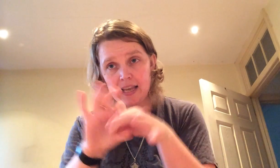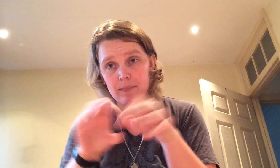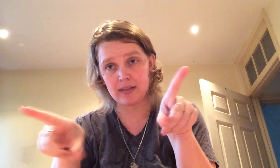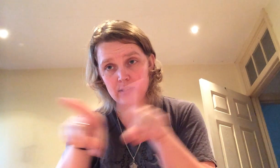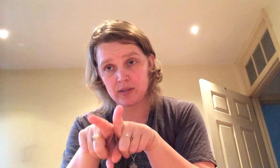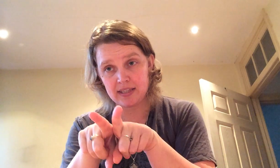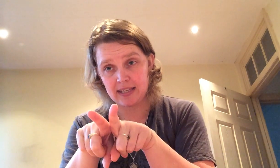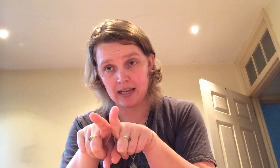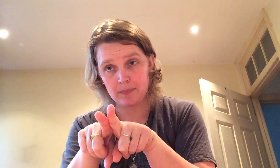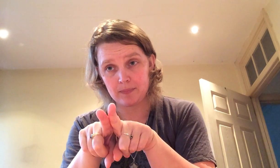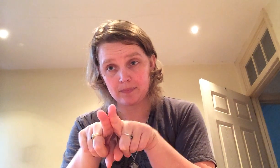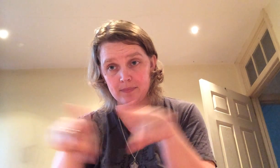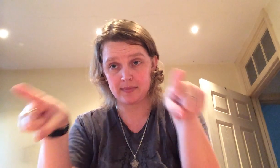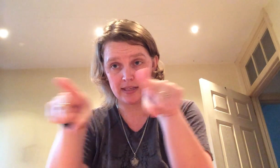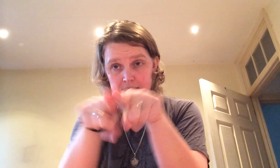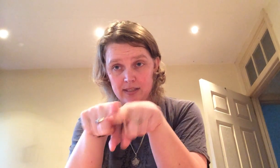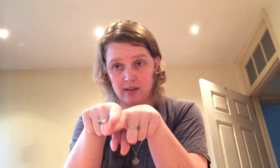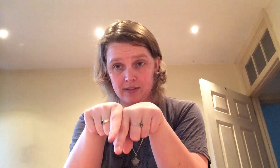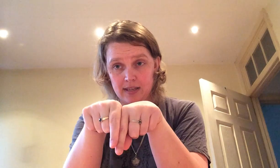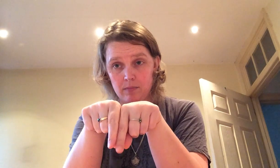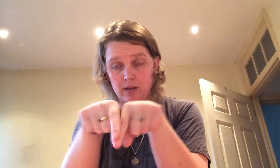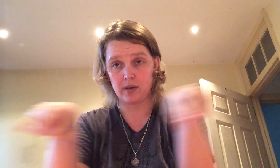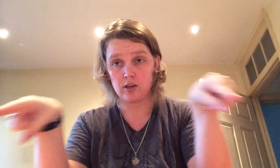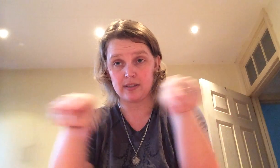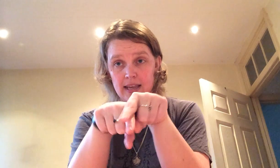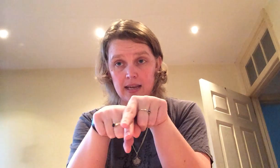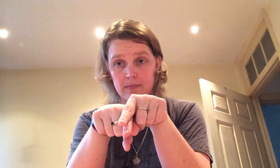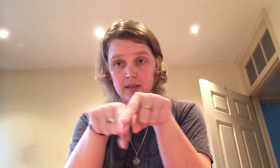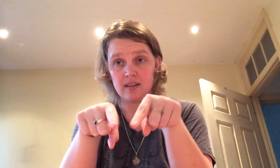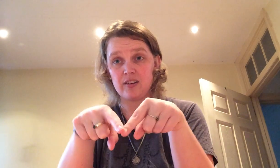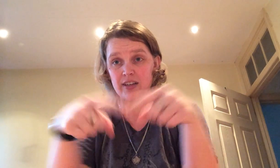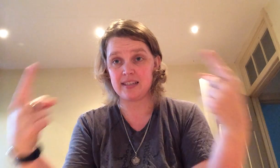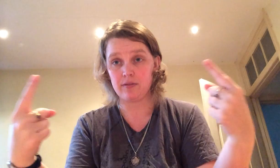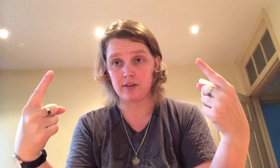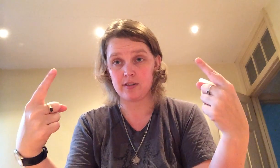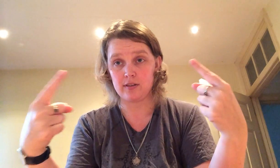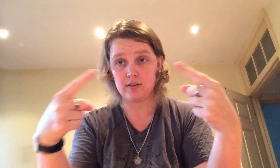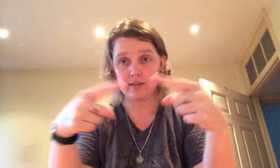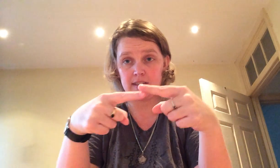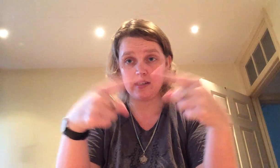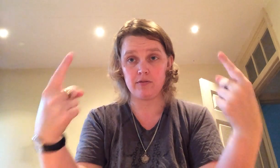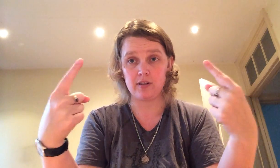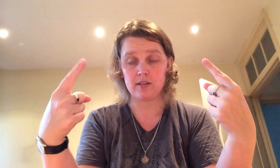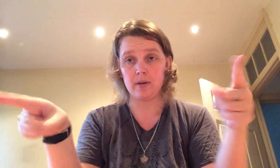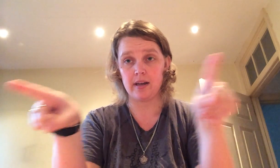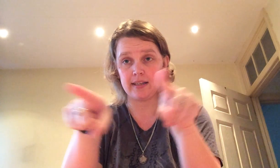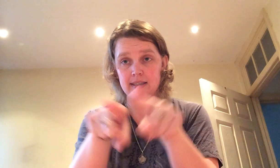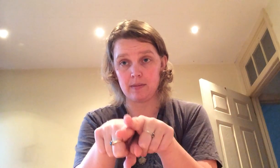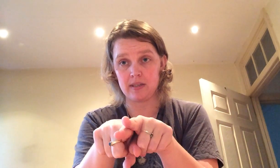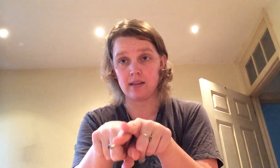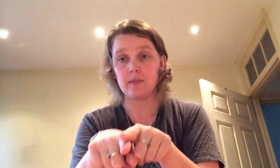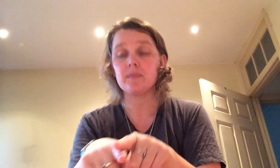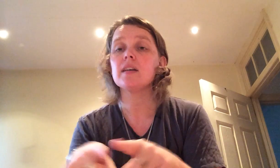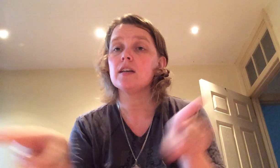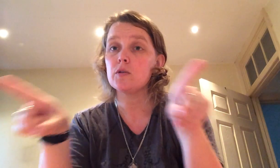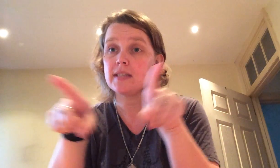same. So it's the same. It's the sign for same, by the way. Same and different. So different goes apart and same together. So it's the